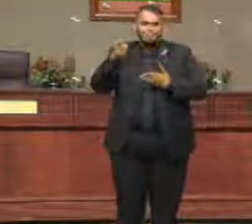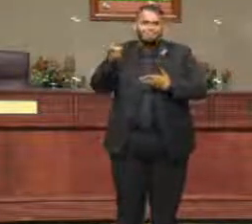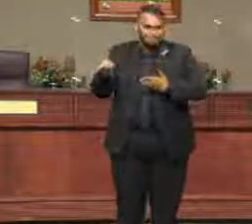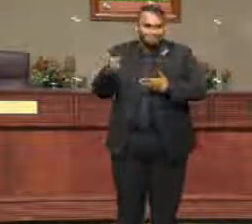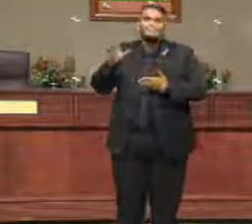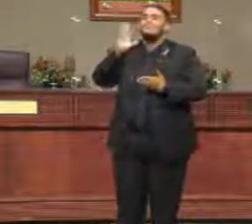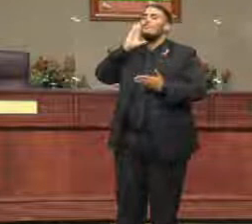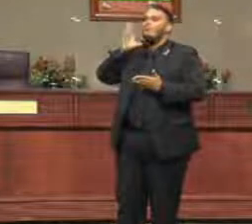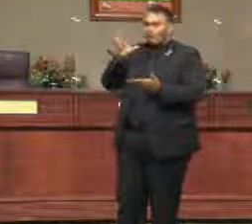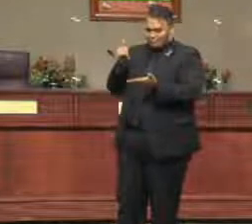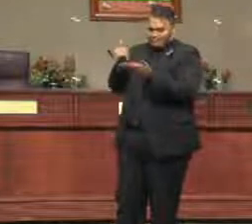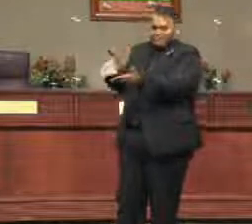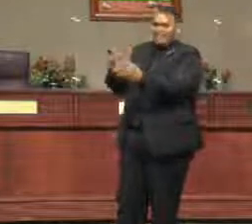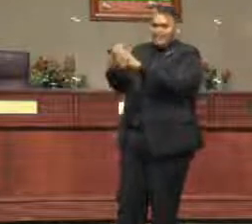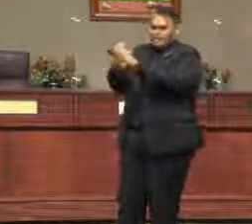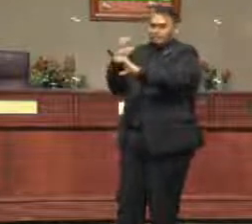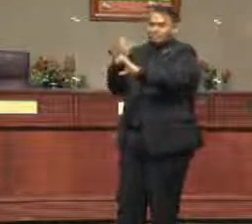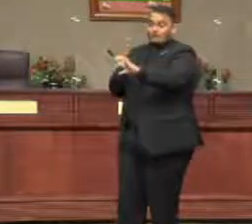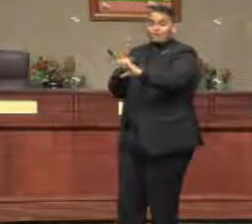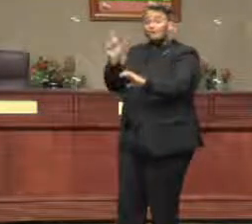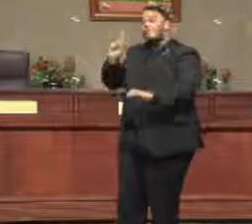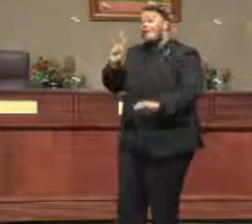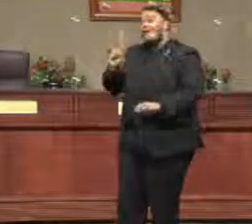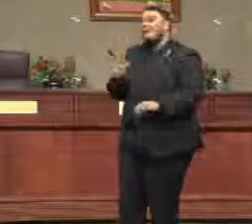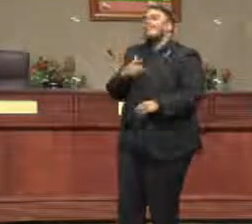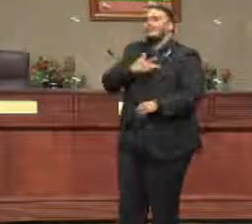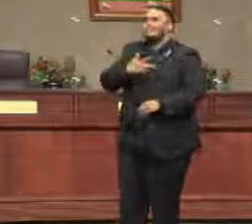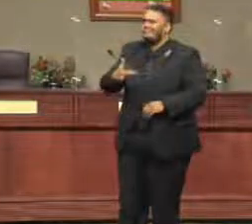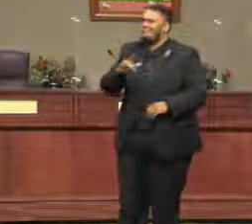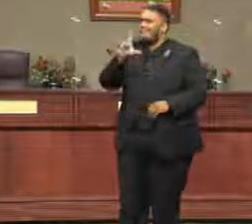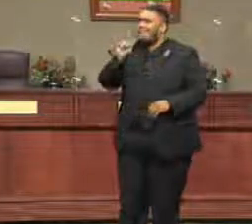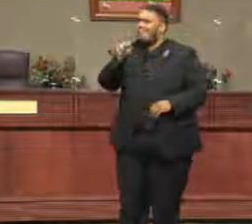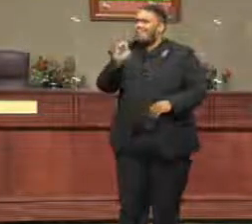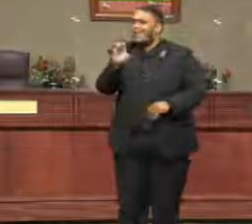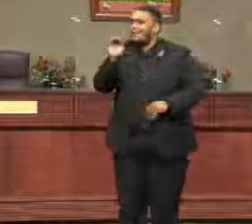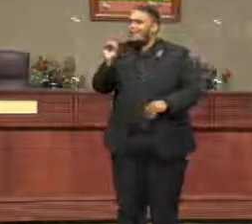at Lake Eola Park near the corner of Rosalind